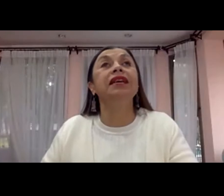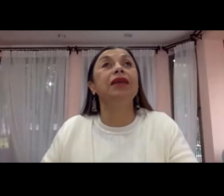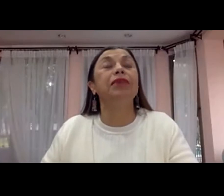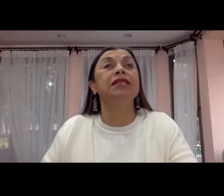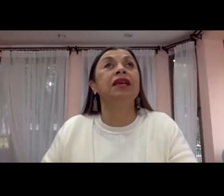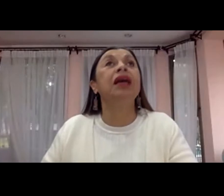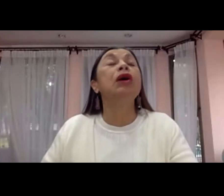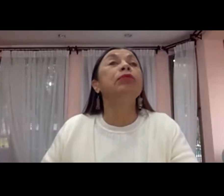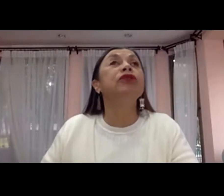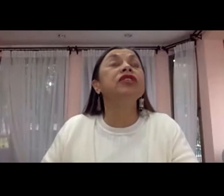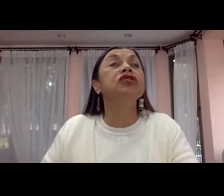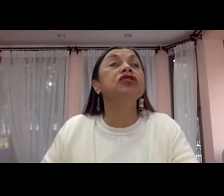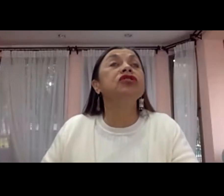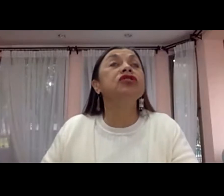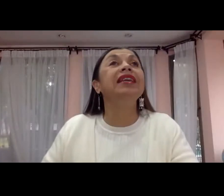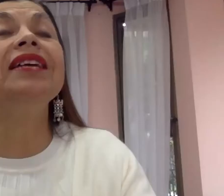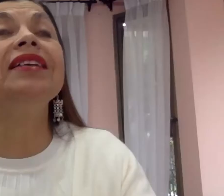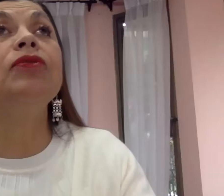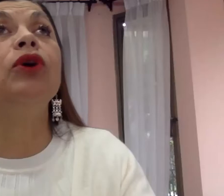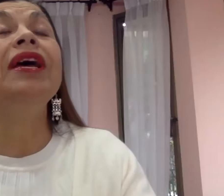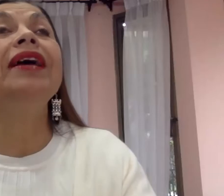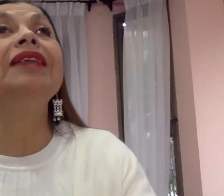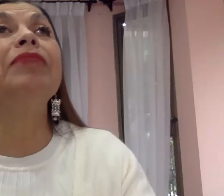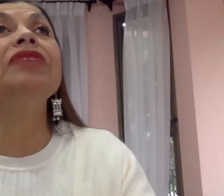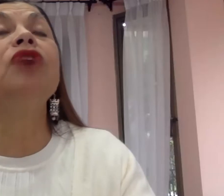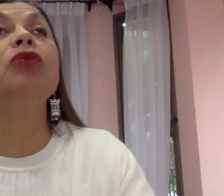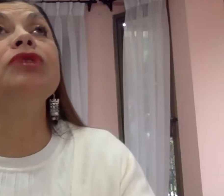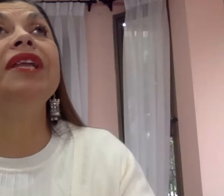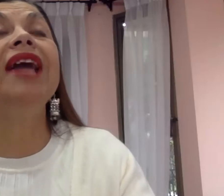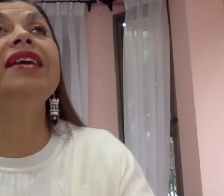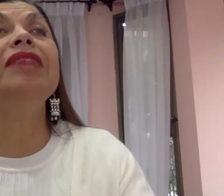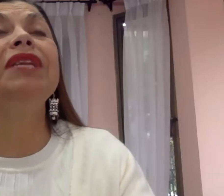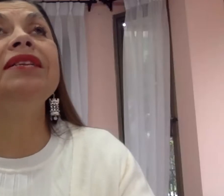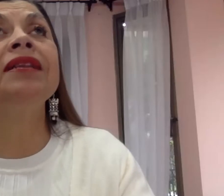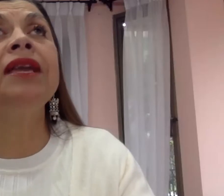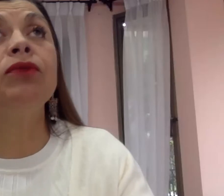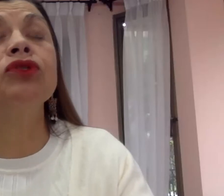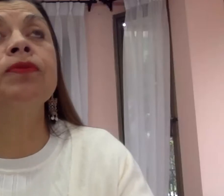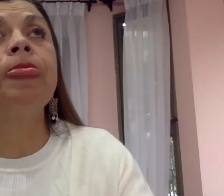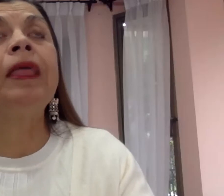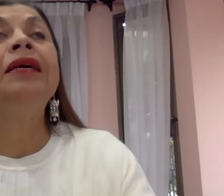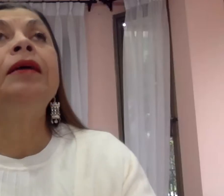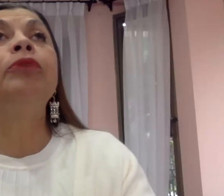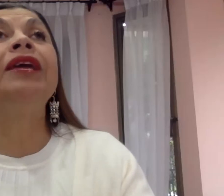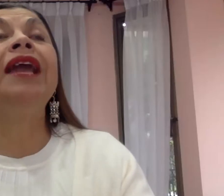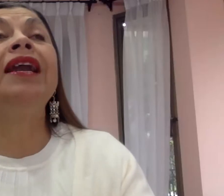when dealing with students with or without handicaps, teachers, management, all